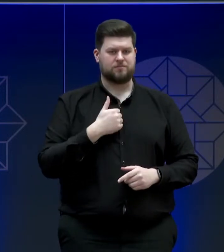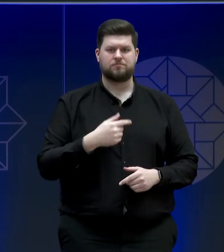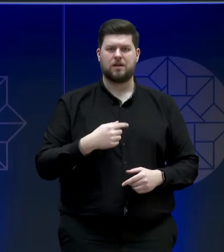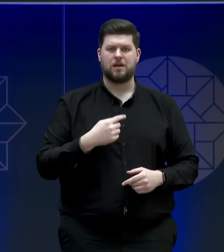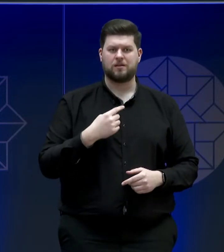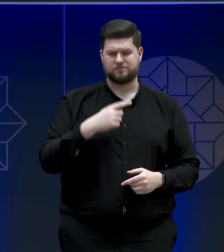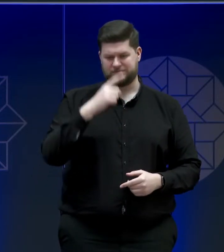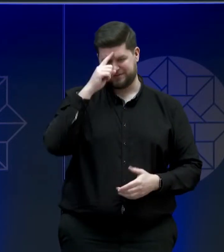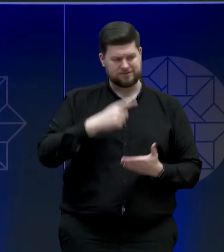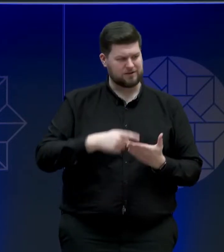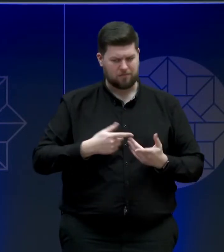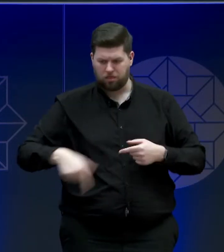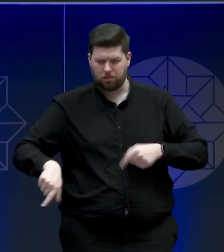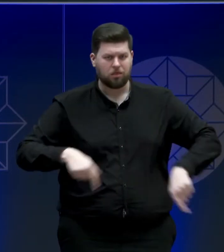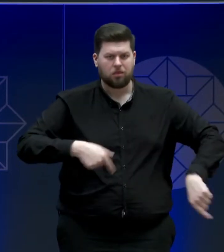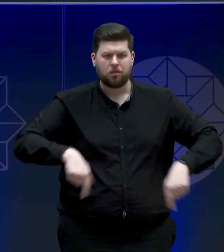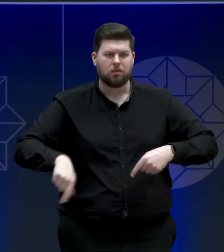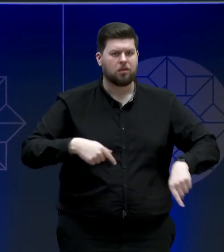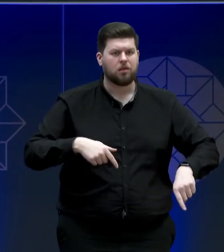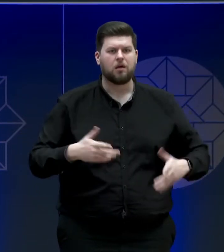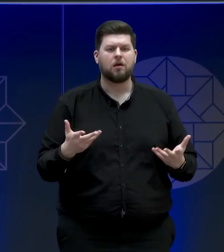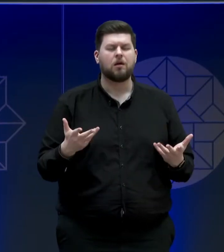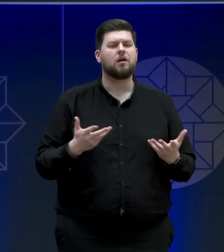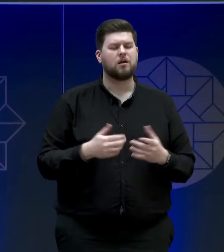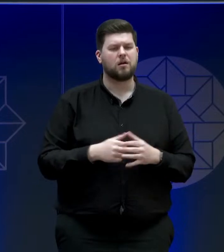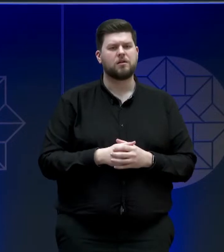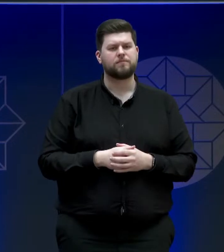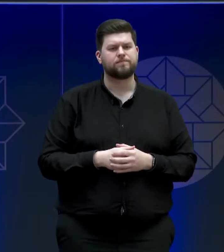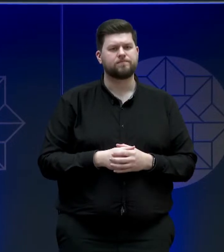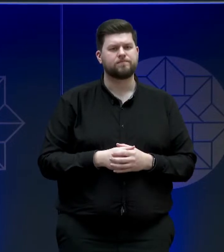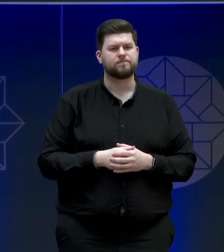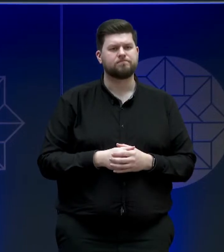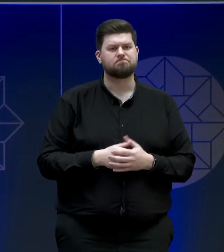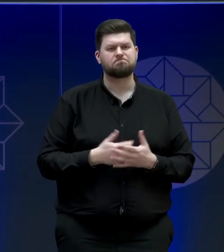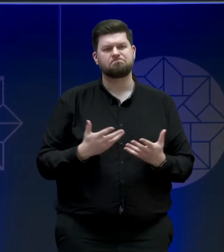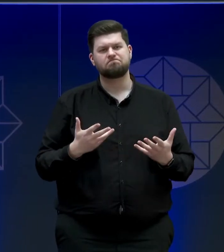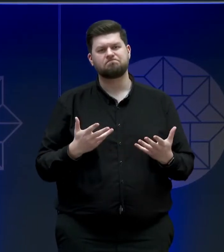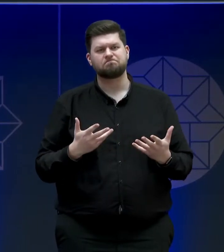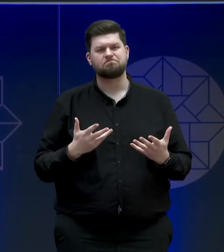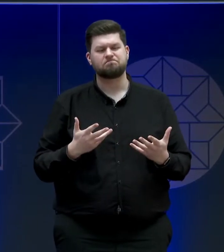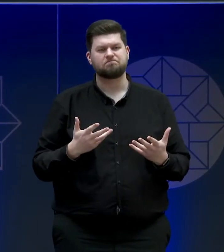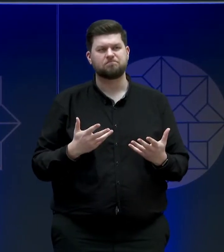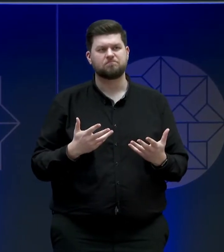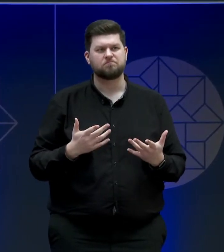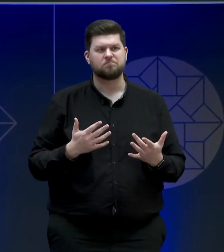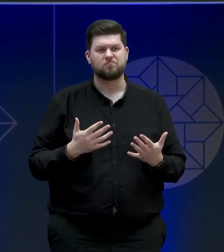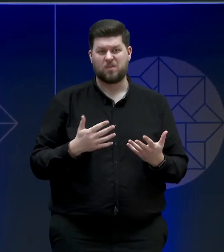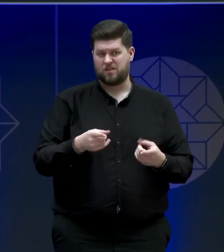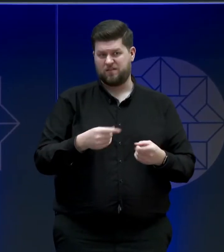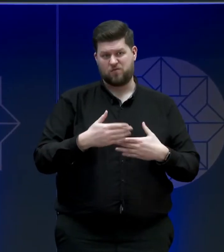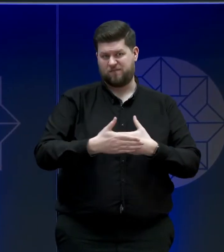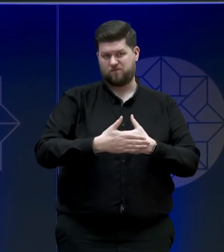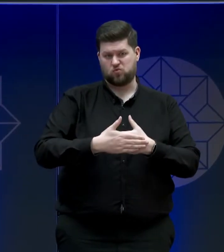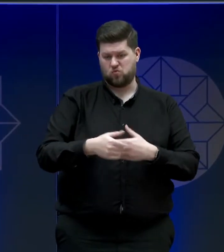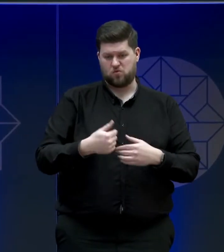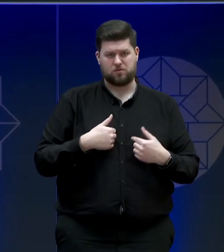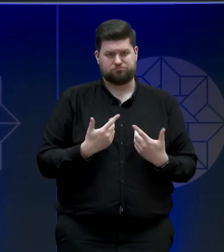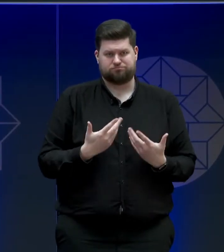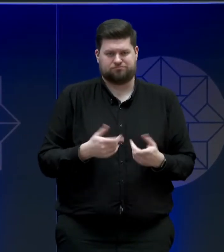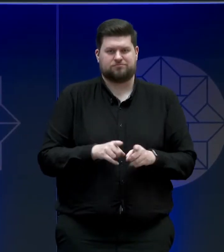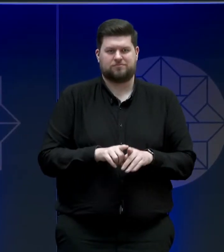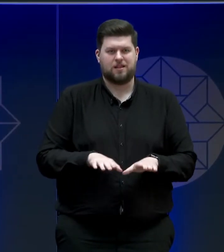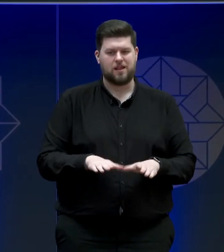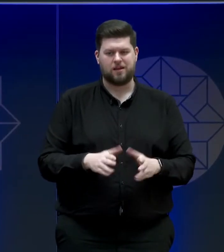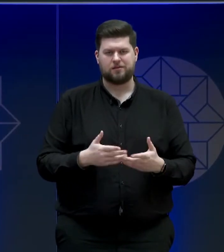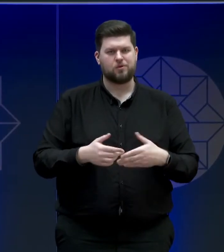I would like to ask, with our increased role at the front door, effectively, of the NHS,